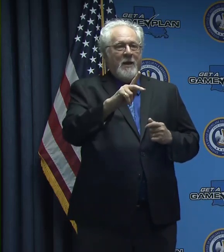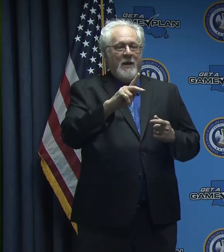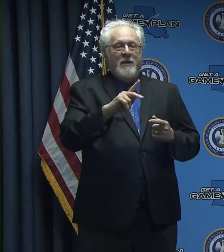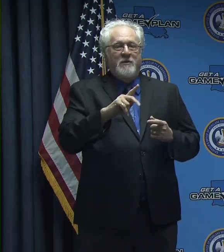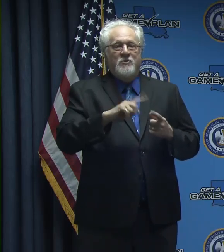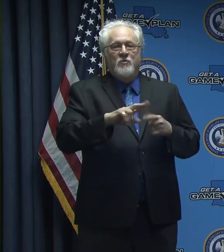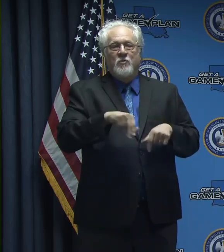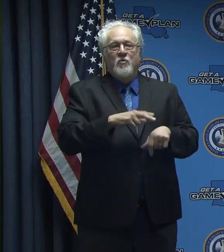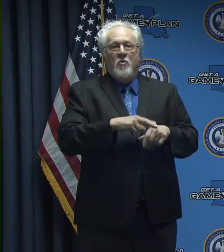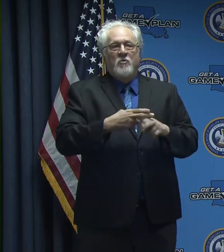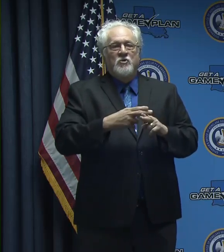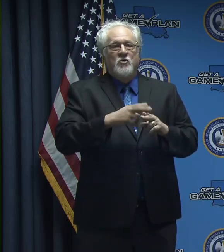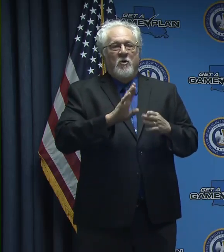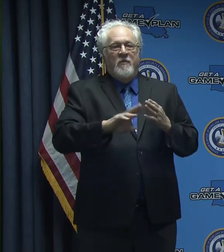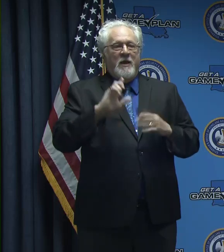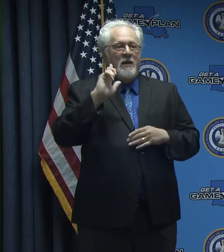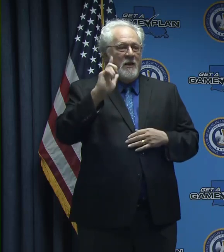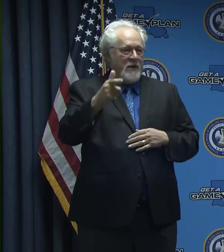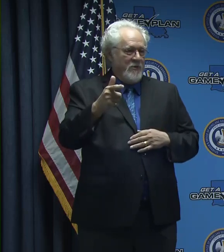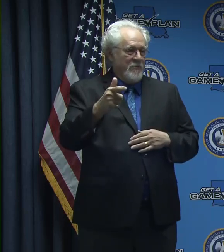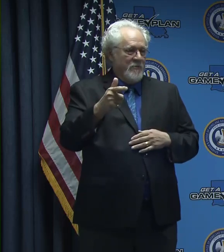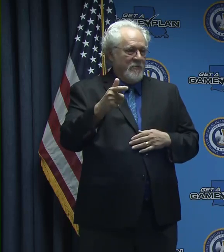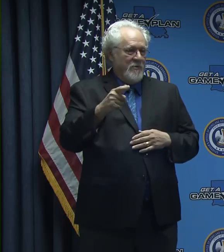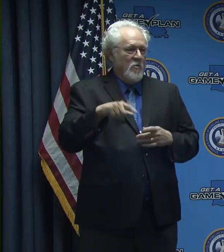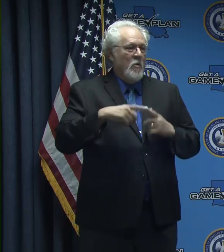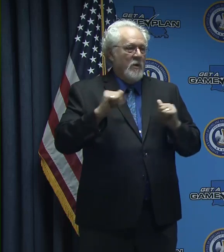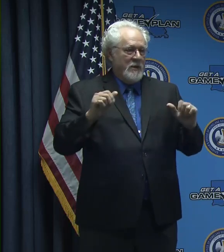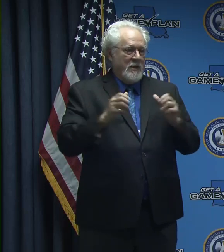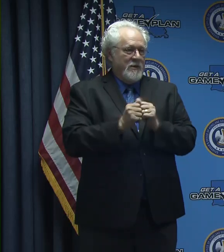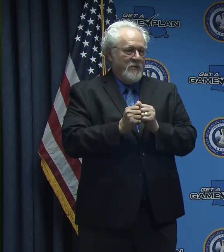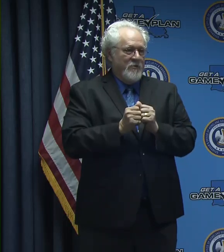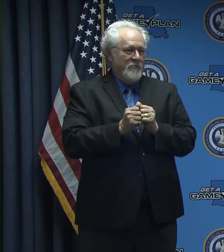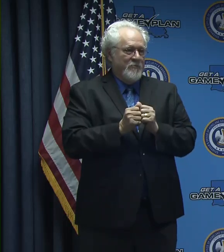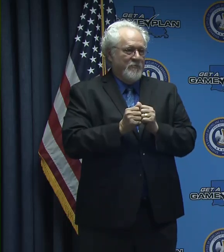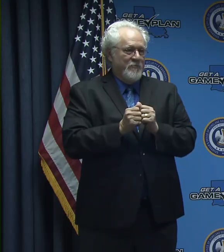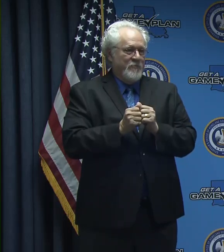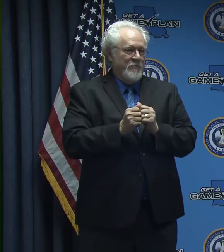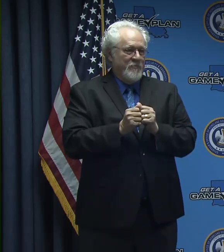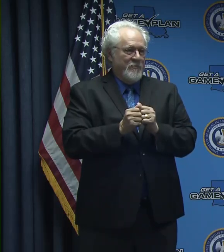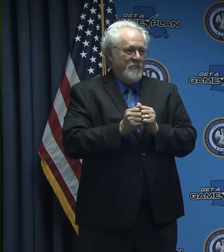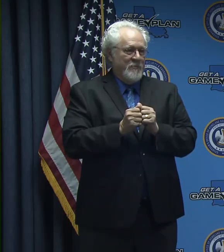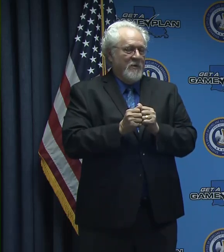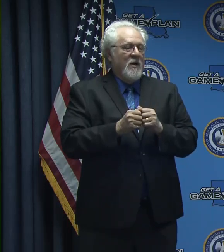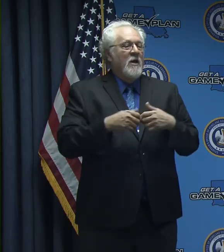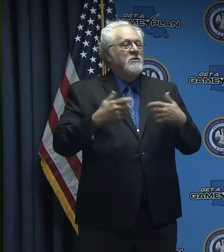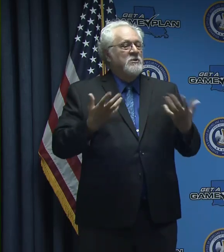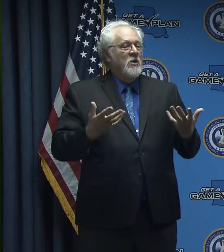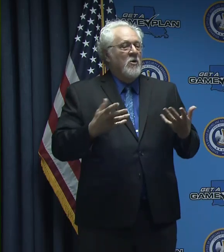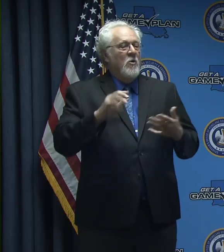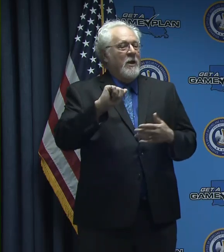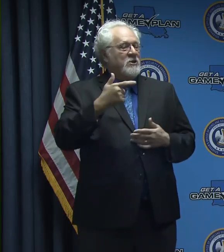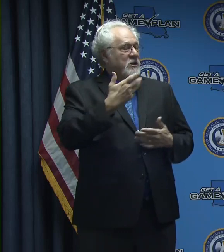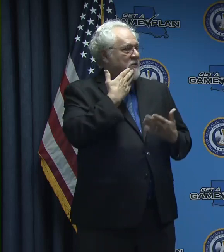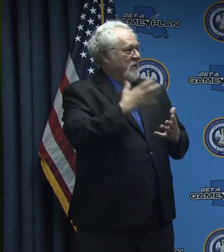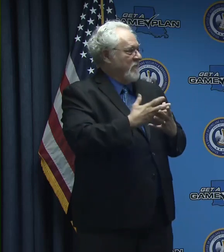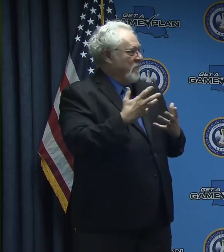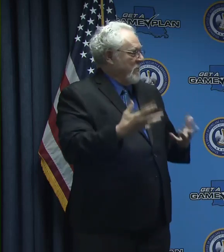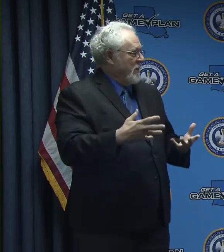sooner rather than later, when we can be together and so forth. So, Attorney General, thank you very